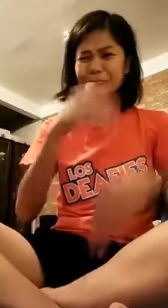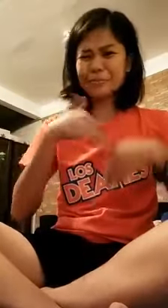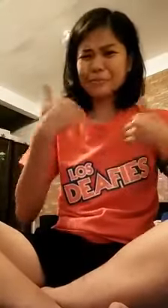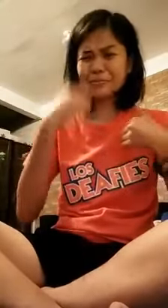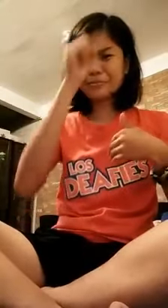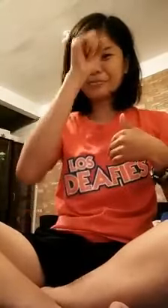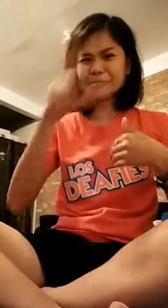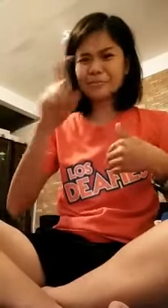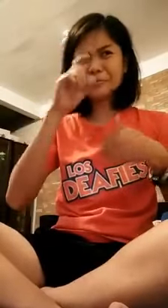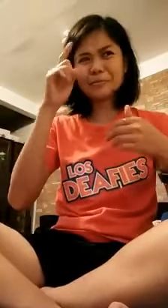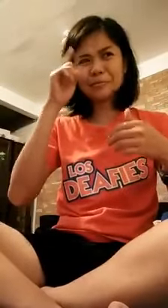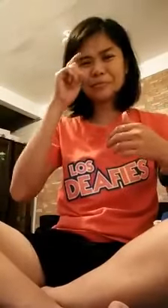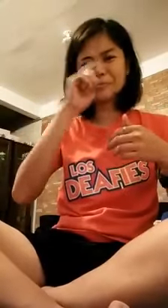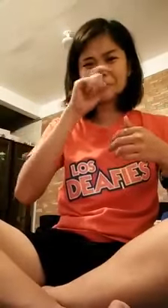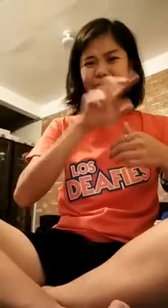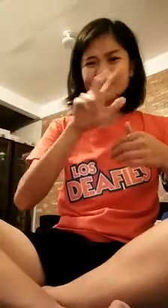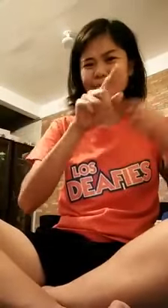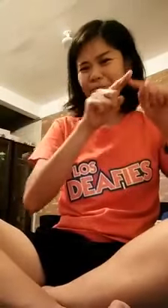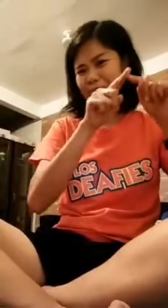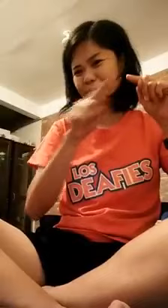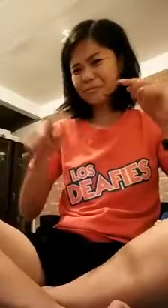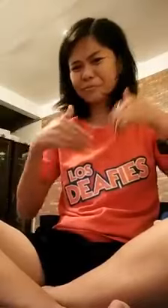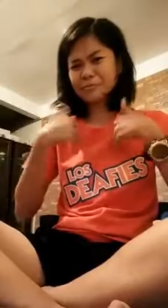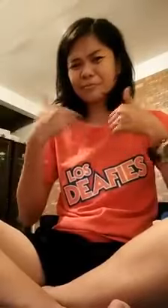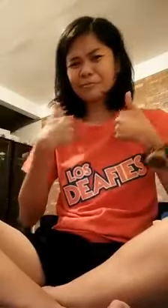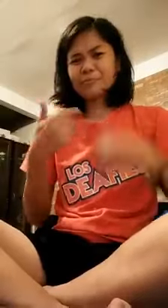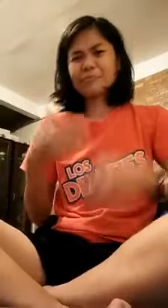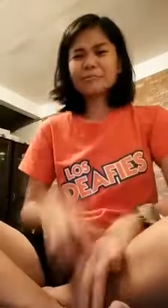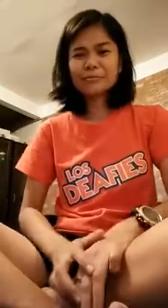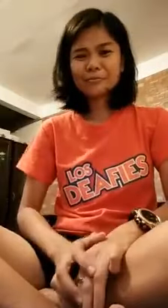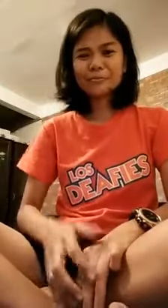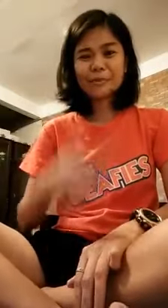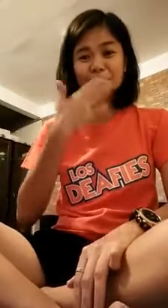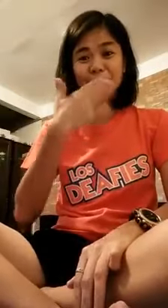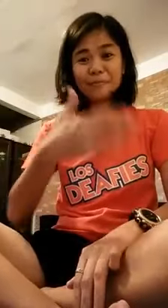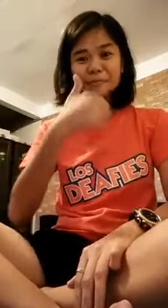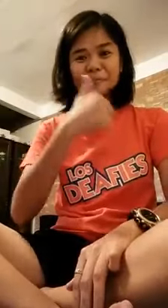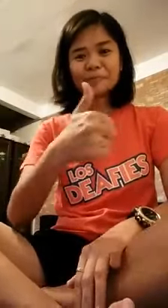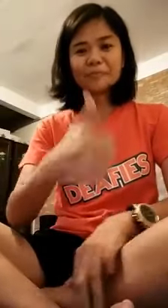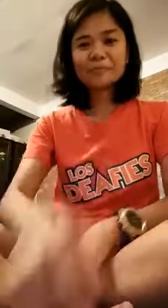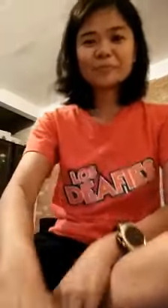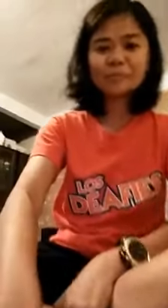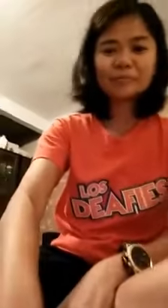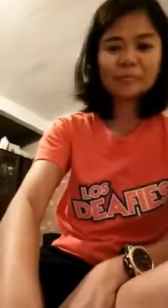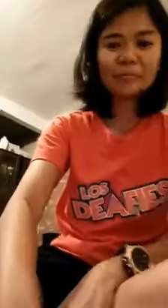Yeah, I don't know how do I don't really like passing those expanses of getting past this. Do you guys? No. No. No. No. No. No.